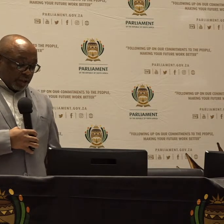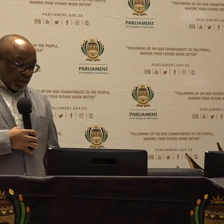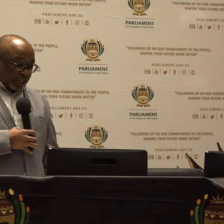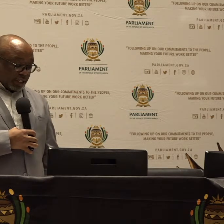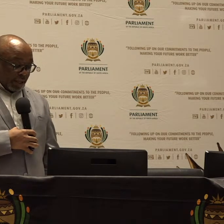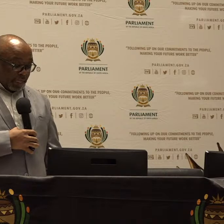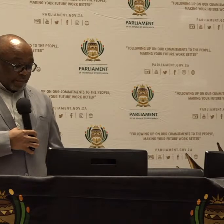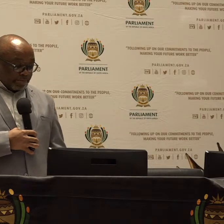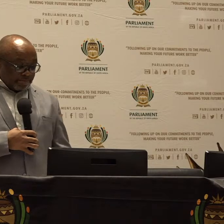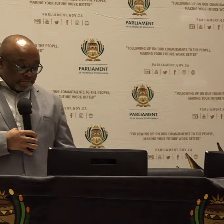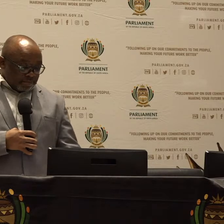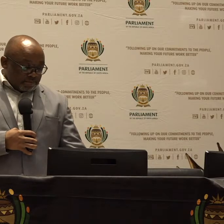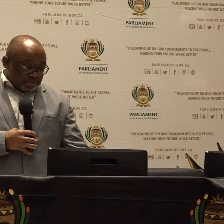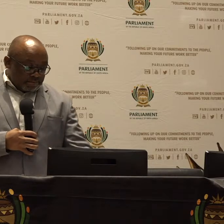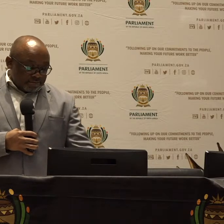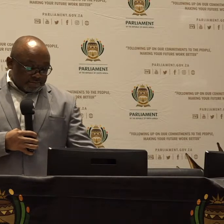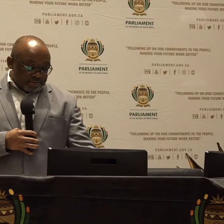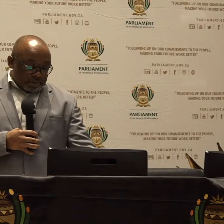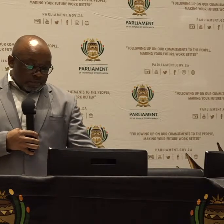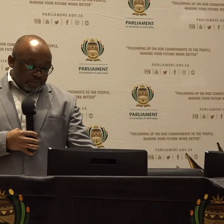rail safety regulators